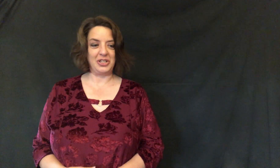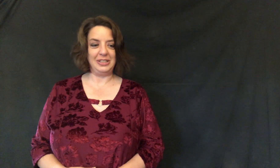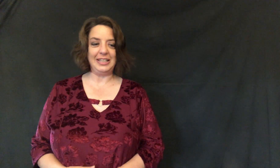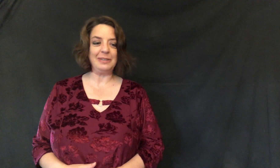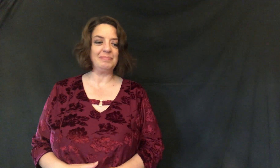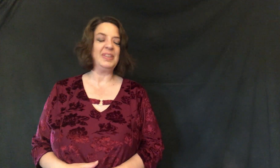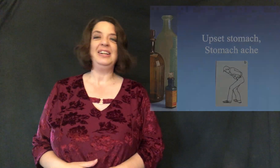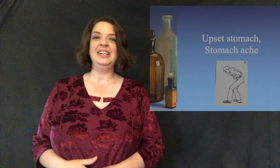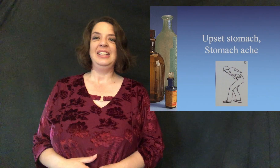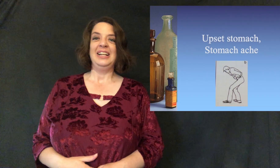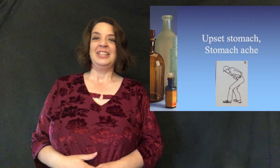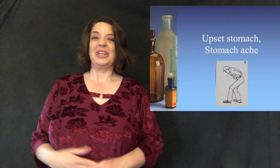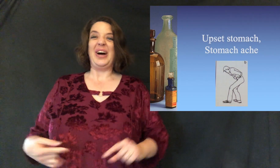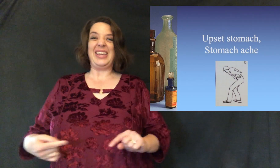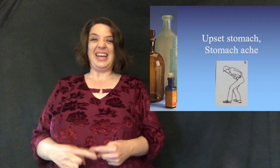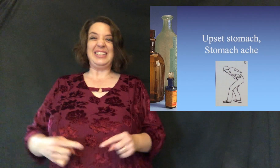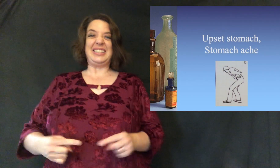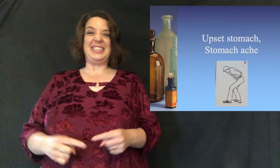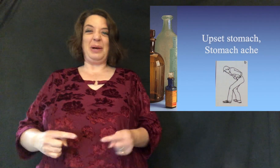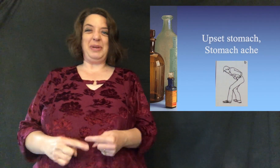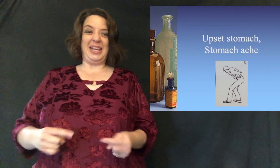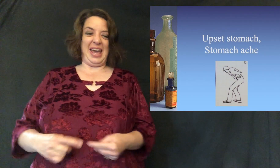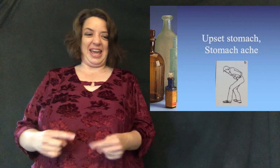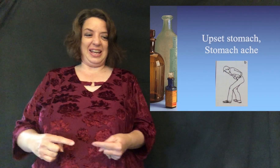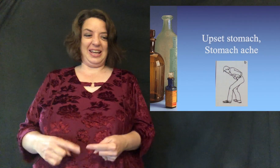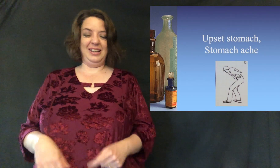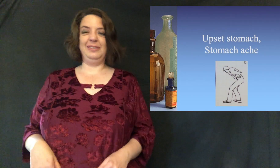directionally. So again, stomach ache,